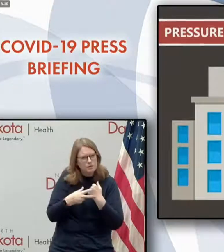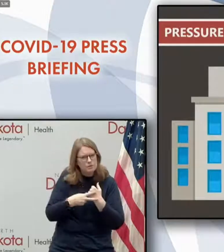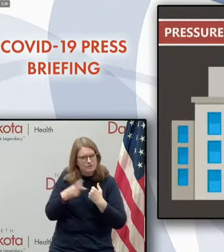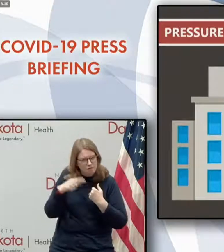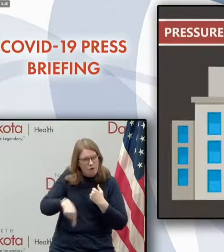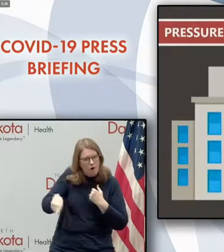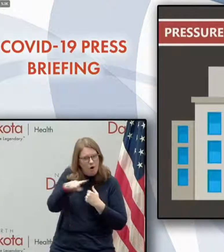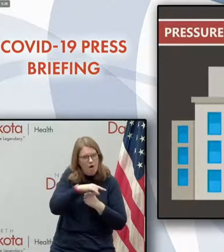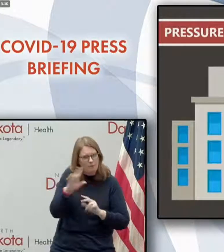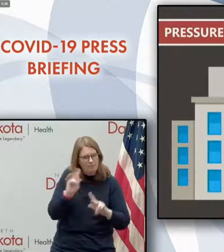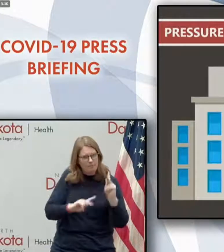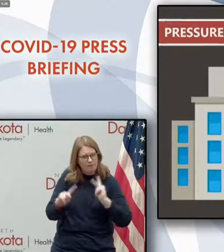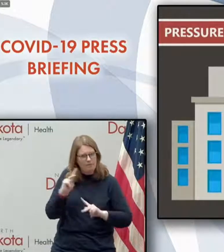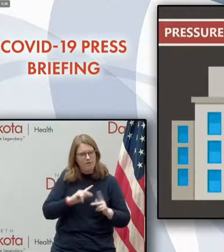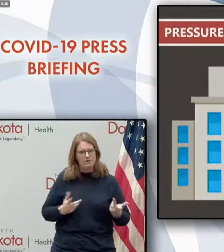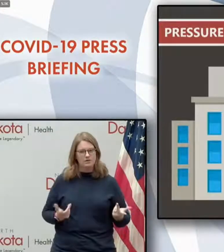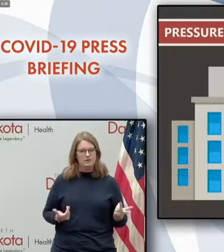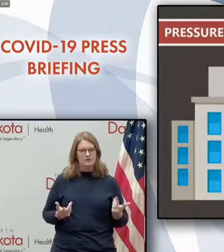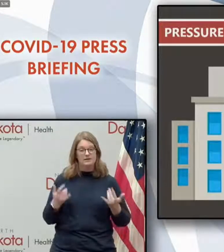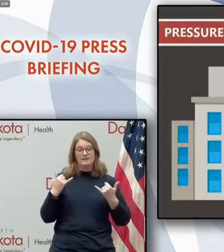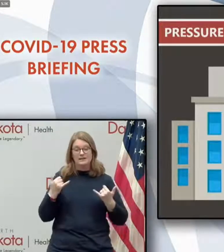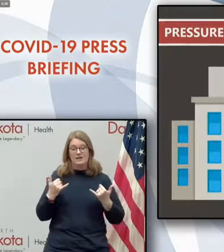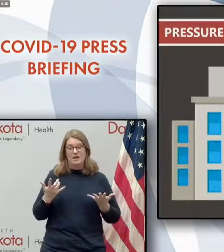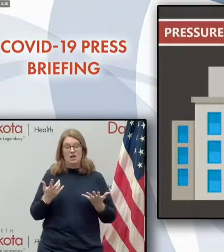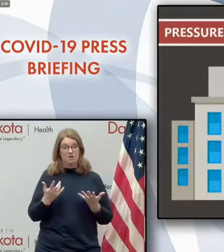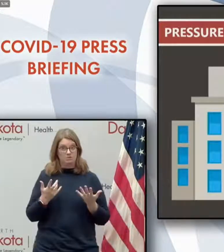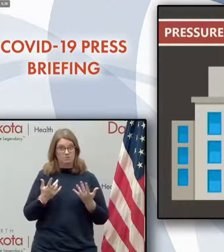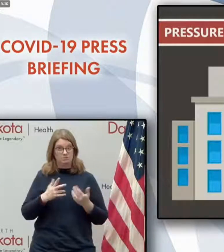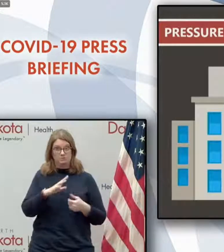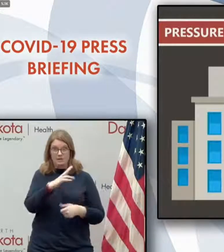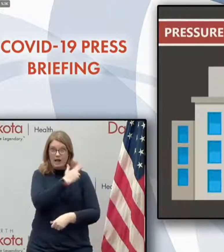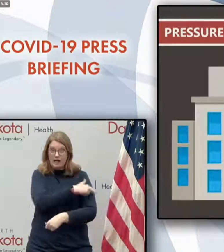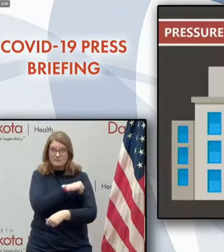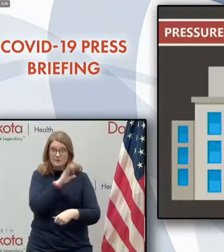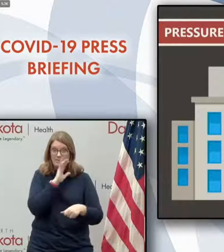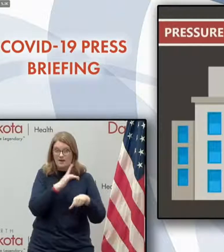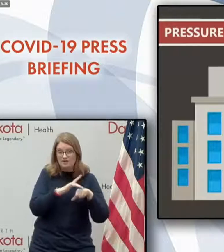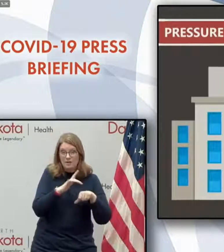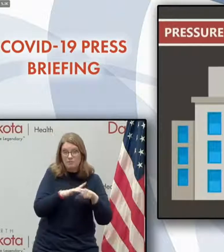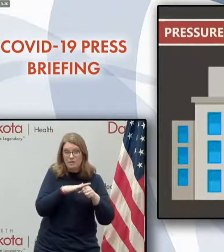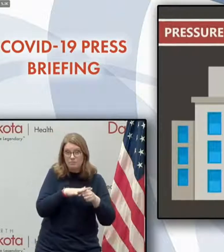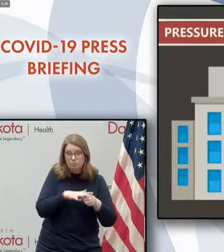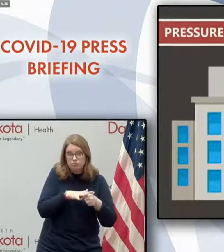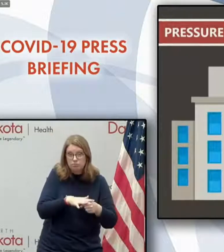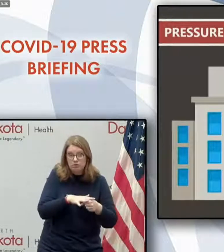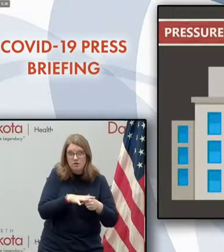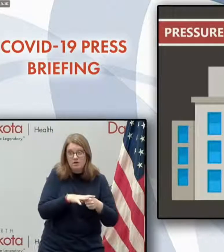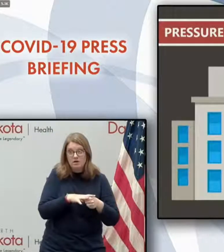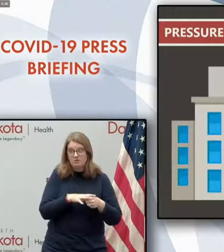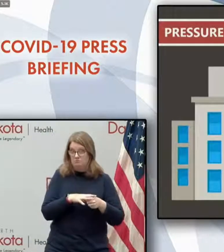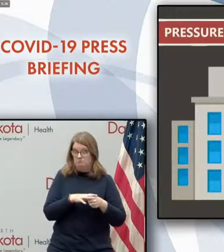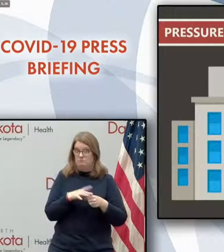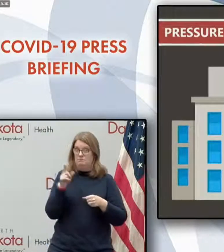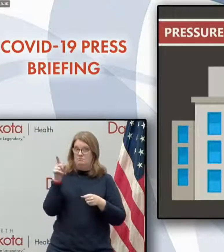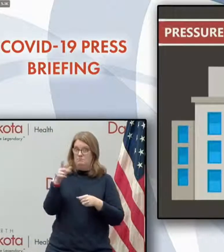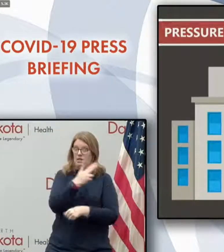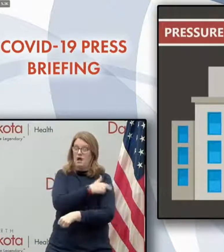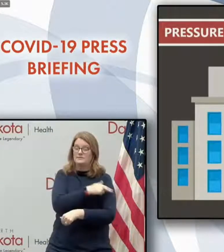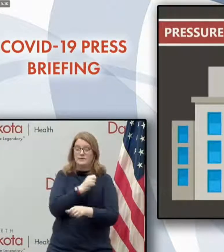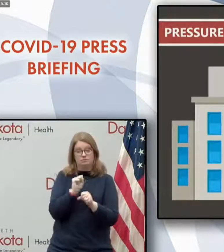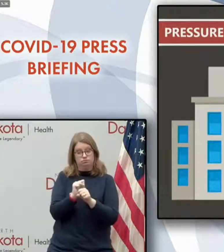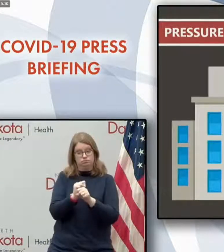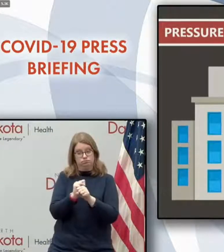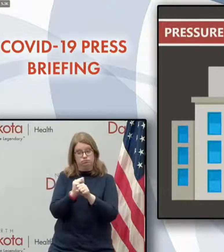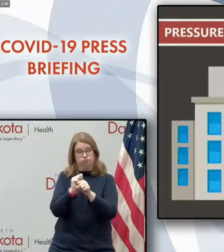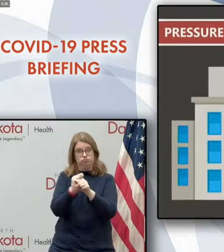yourself. Now, how did we end up with this capacity constraint? Well, from the hospital standpoint, it's not for lack of effort. And it's not for lack of effort either